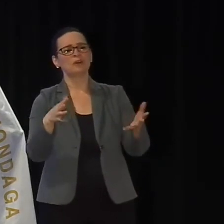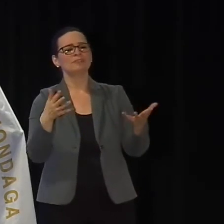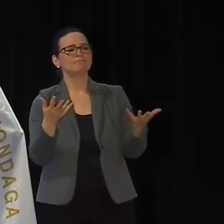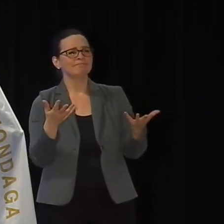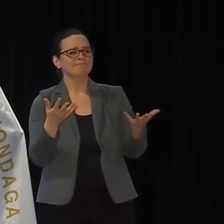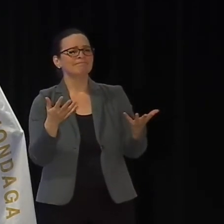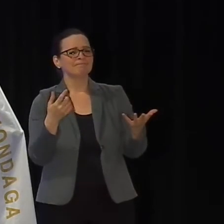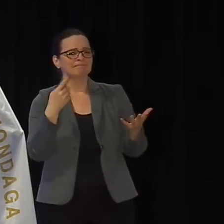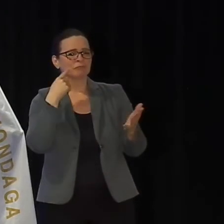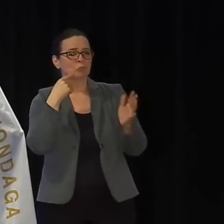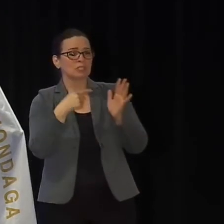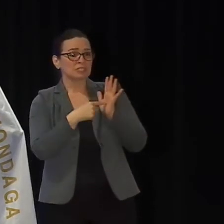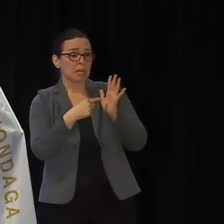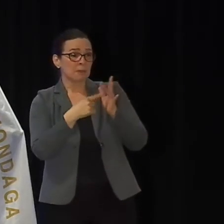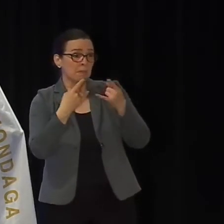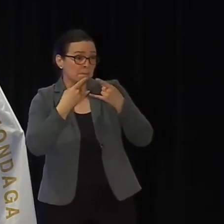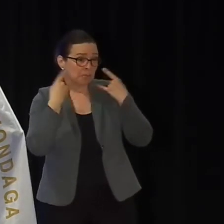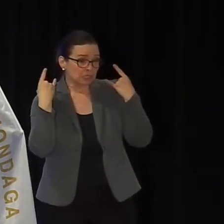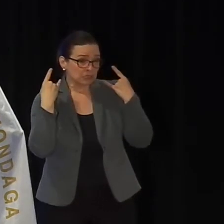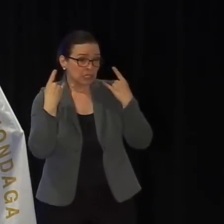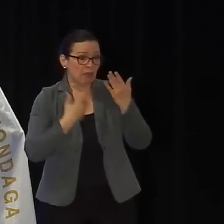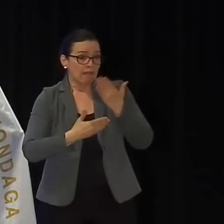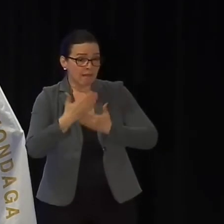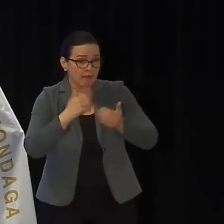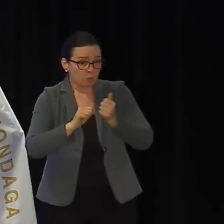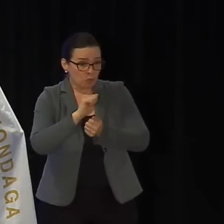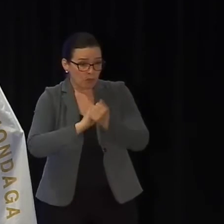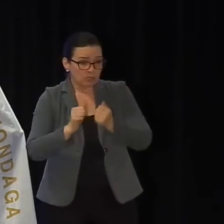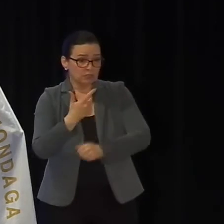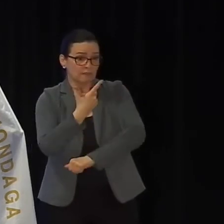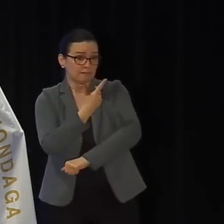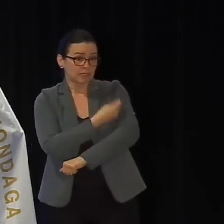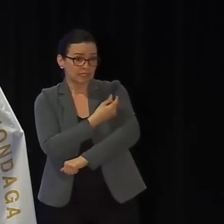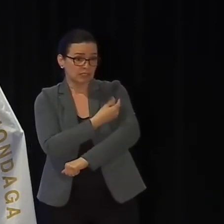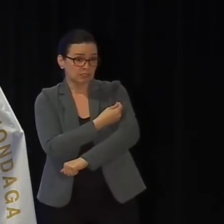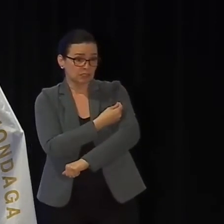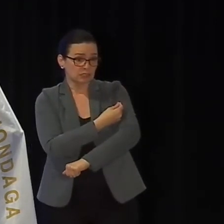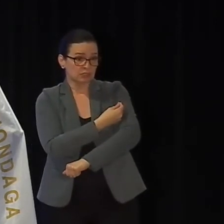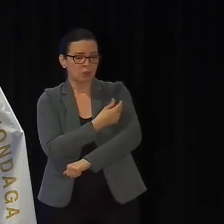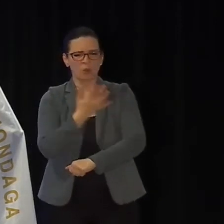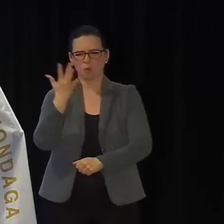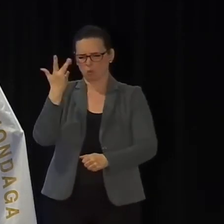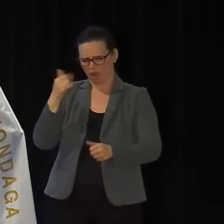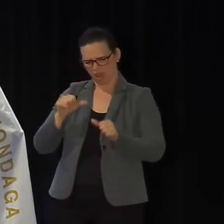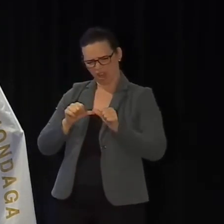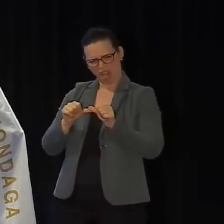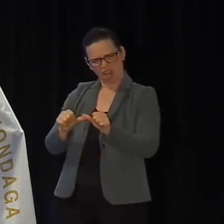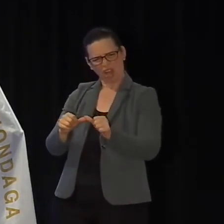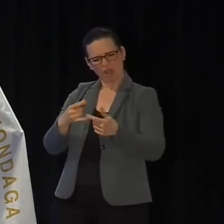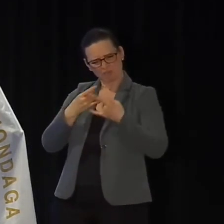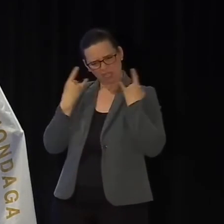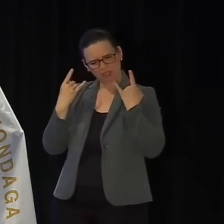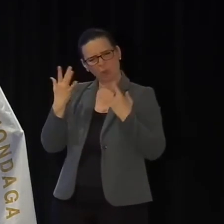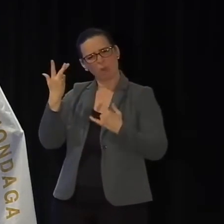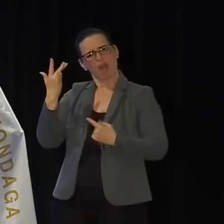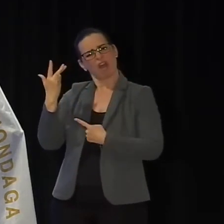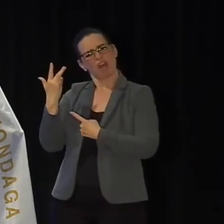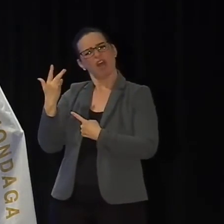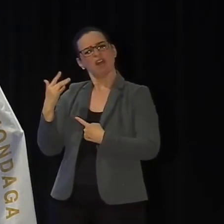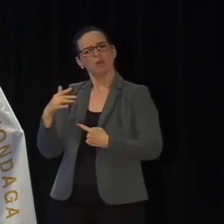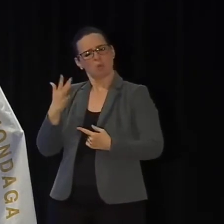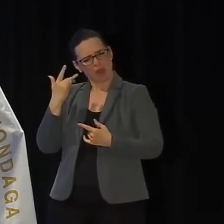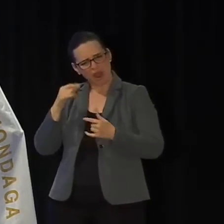leaders isn't suggesting that. So I think the messaging from our federal and state governments needs to be a little bit